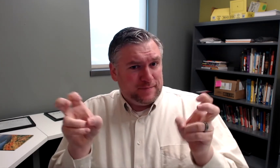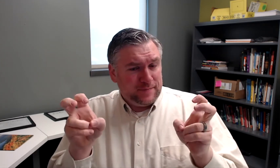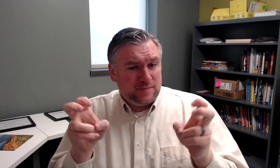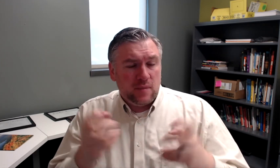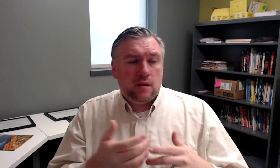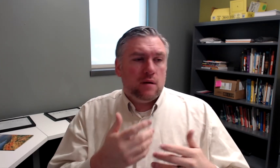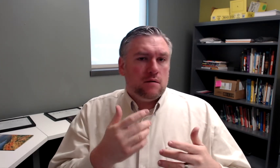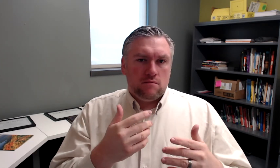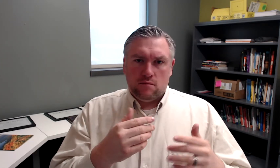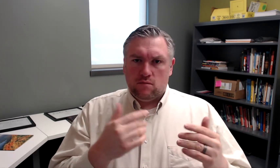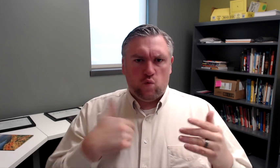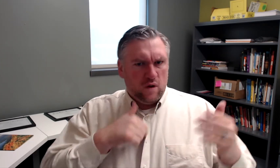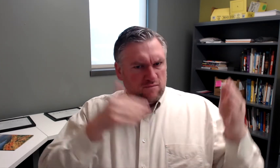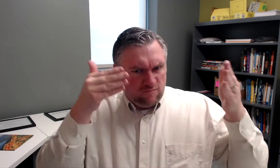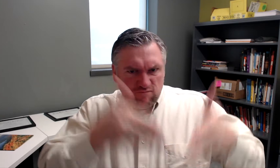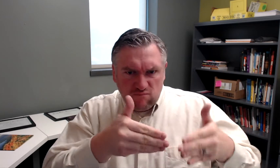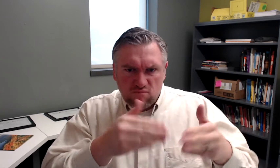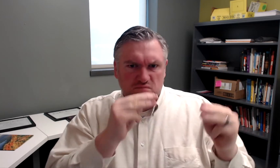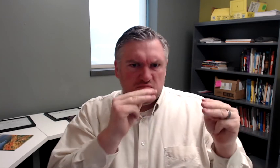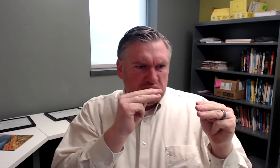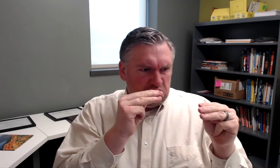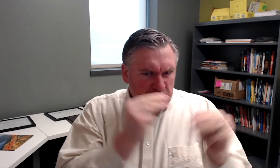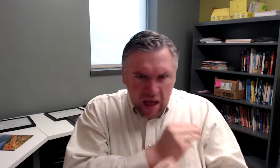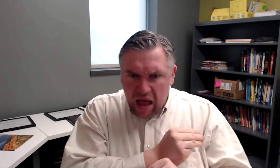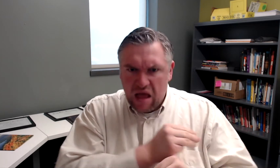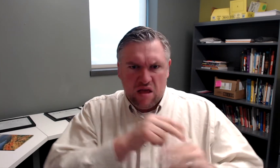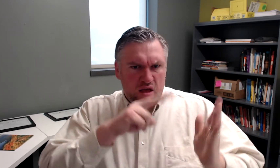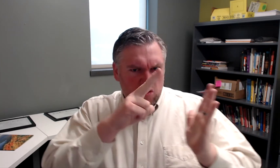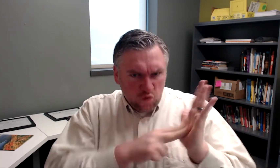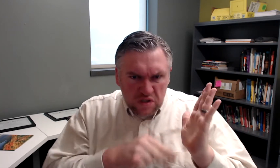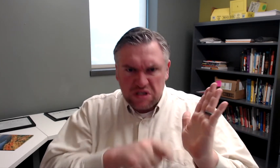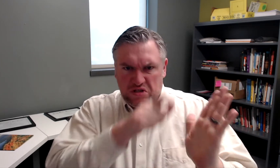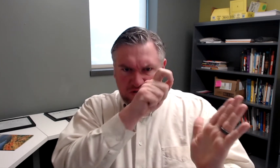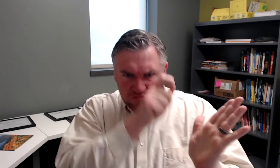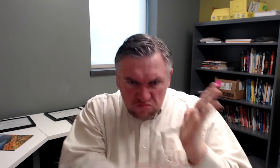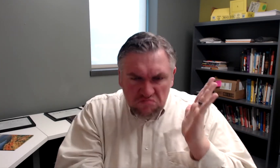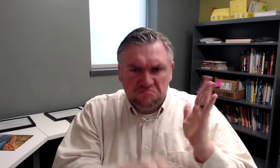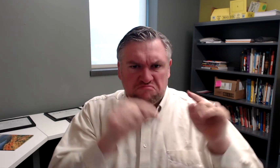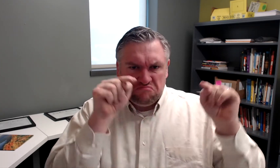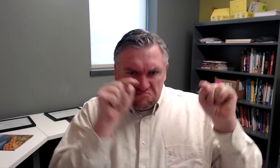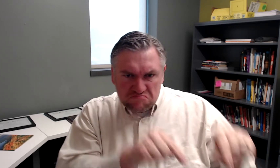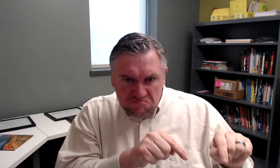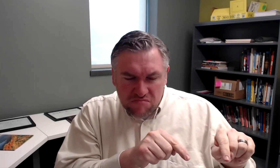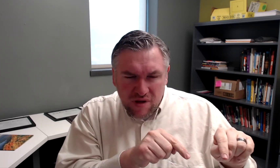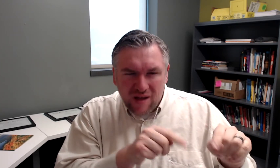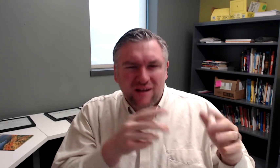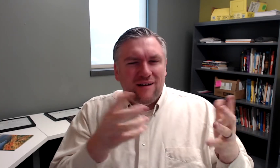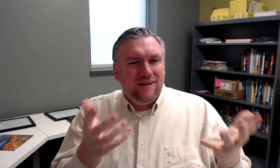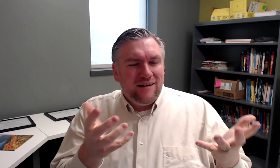Honestly, science is kind of an interesting topic because we focus so much on math, reading, and